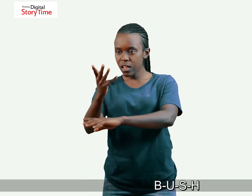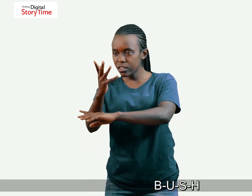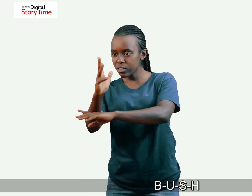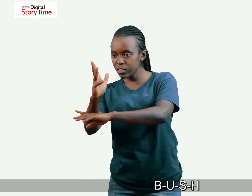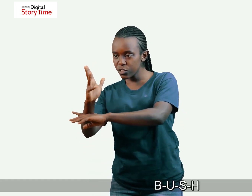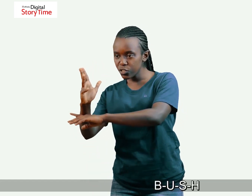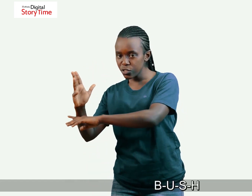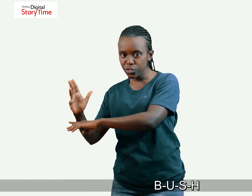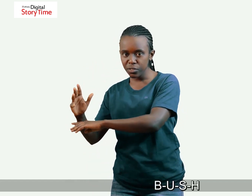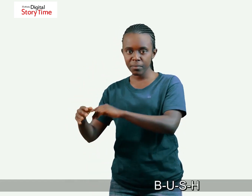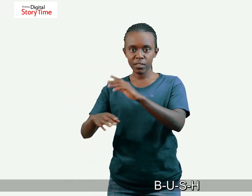Bush.